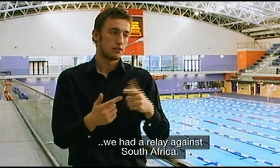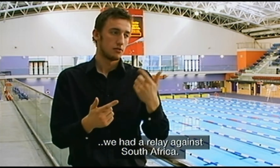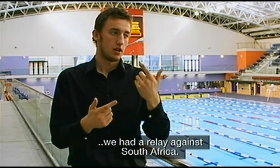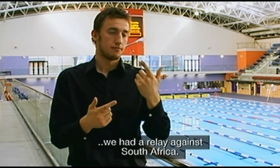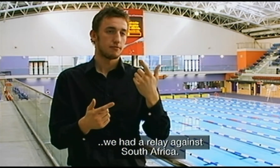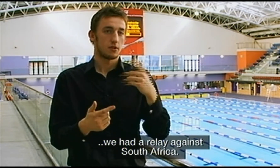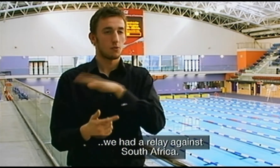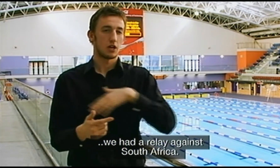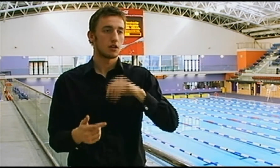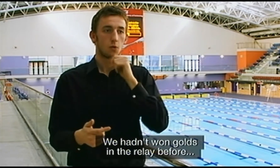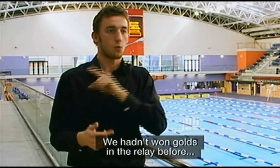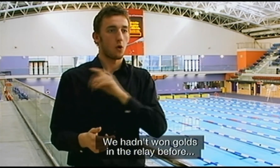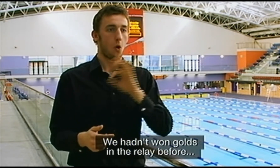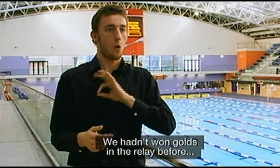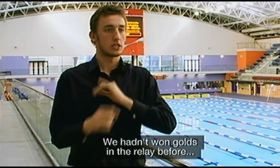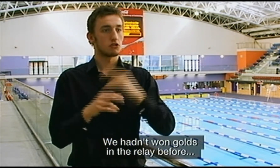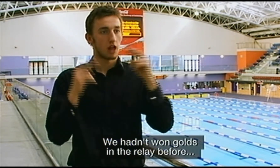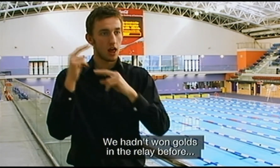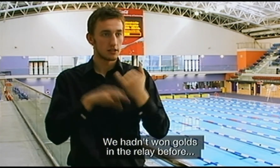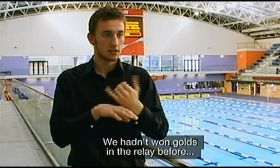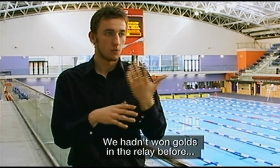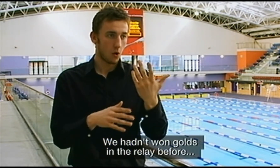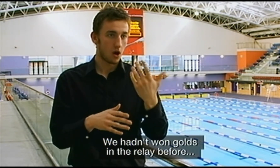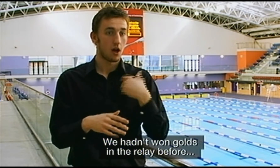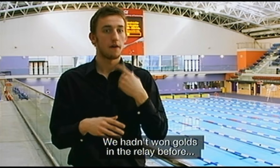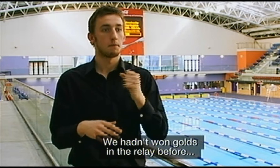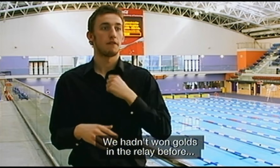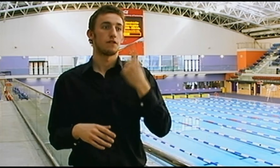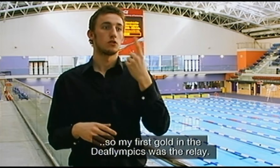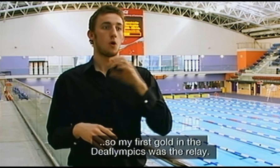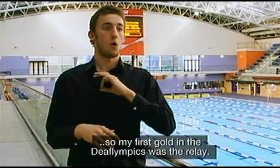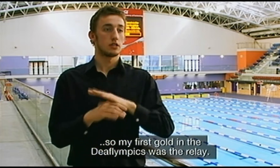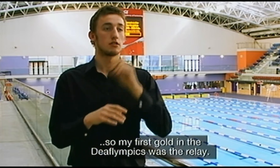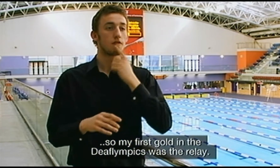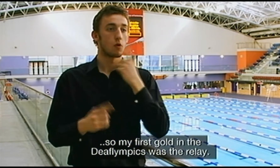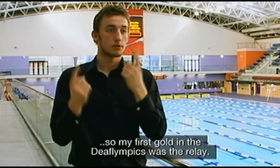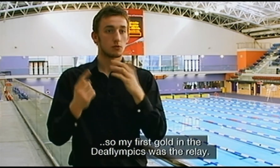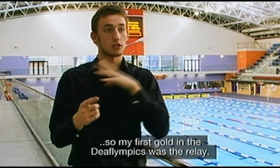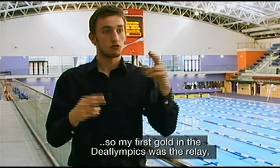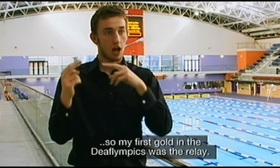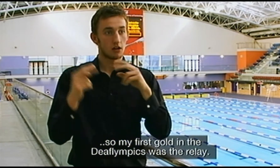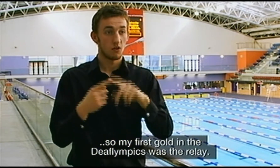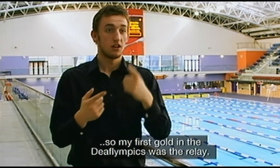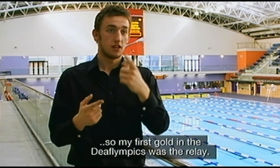Africa. We hadn't won golds in the relay before, so my first gold in the Deaf Olympics was the